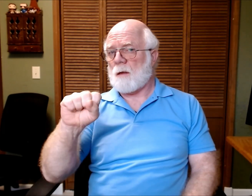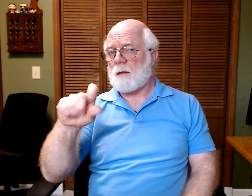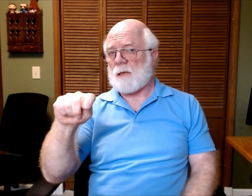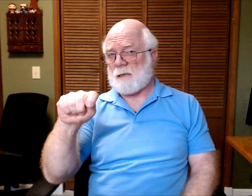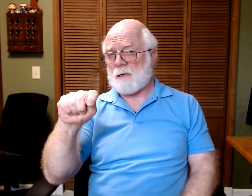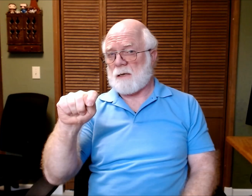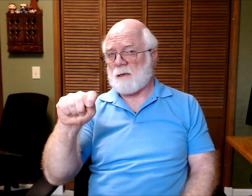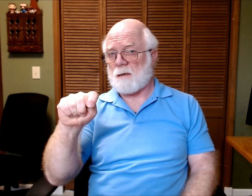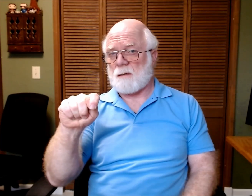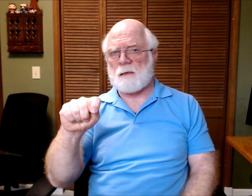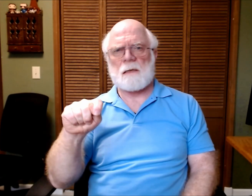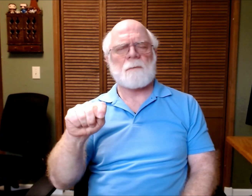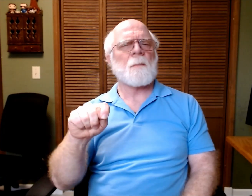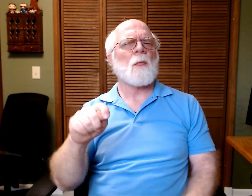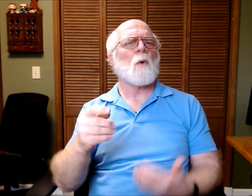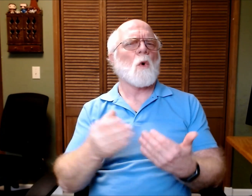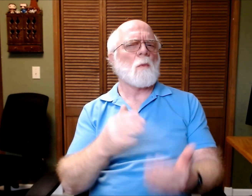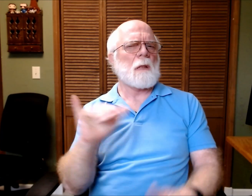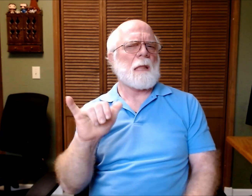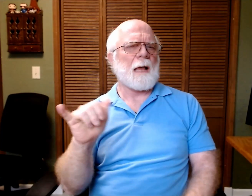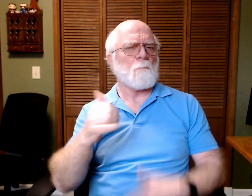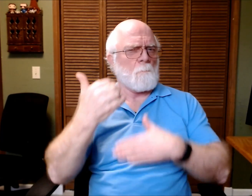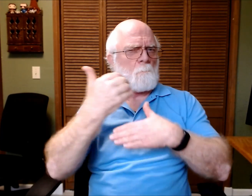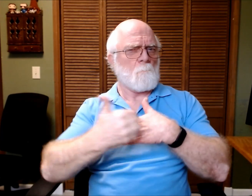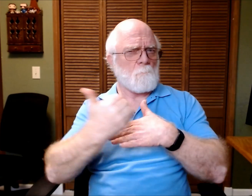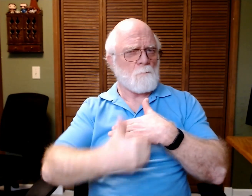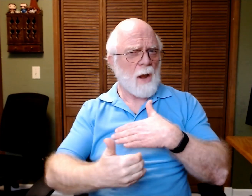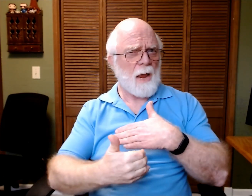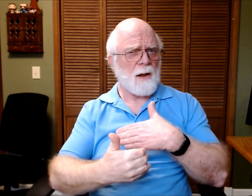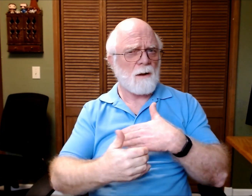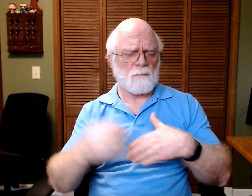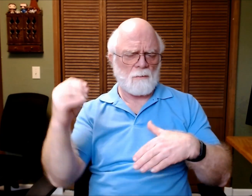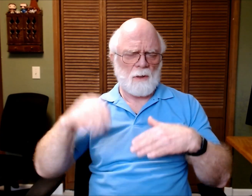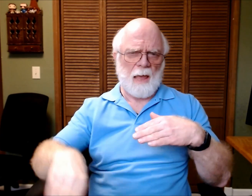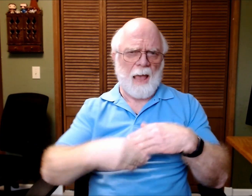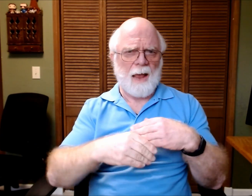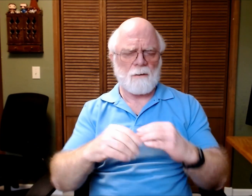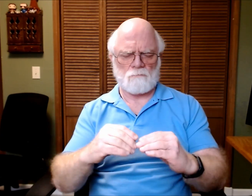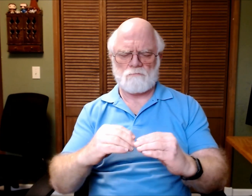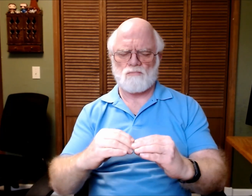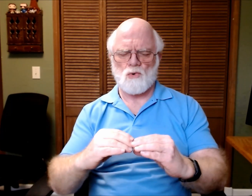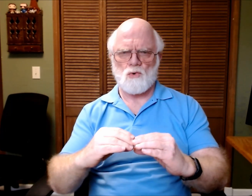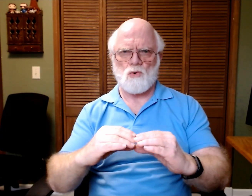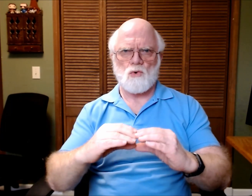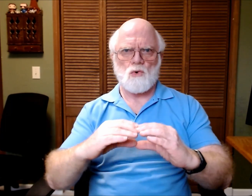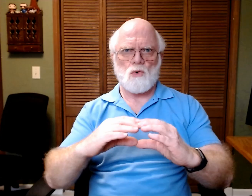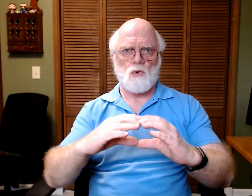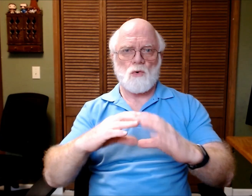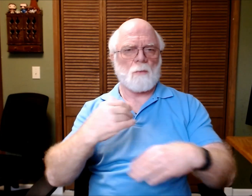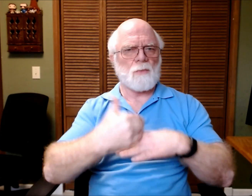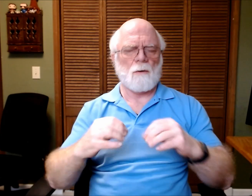yeast. It's almost like what you put in bread. You add it to bread when you're making it, and it causes it to